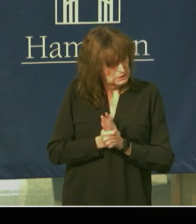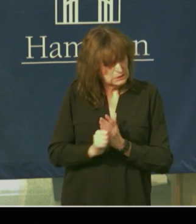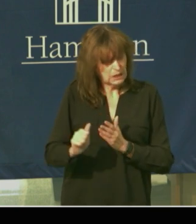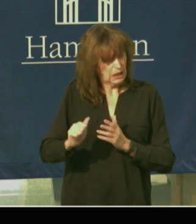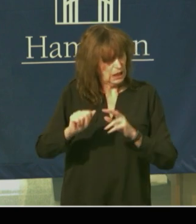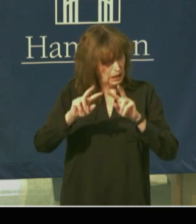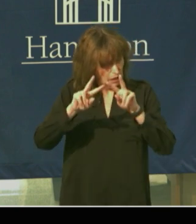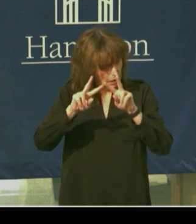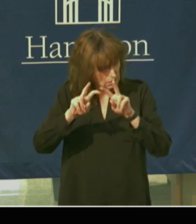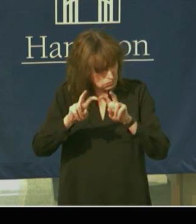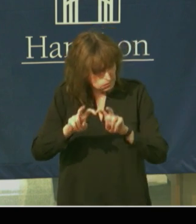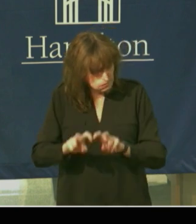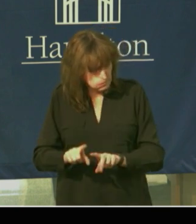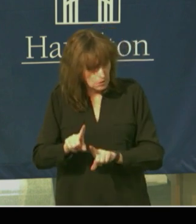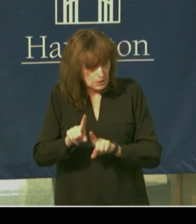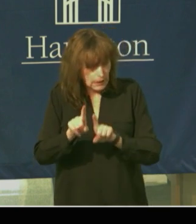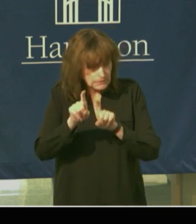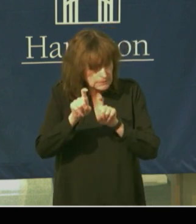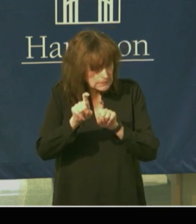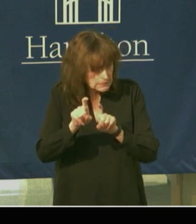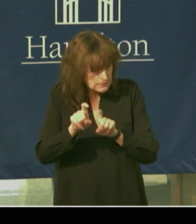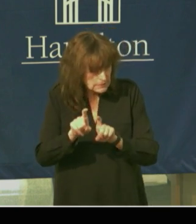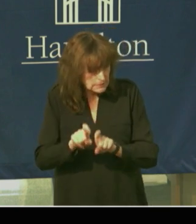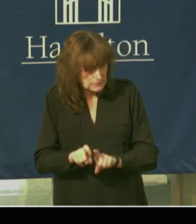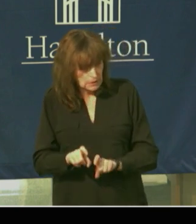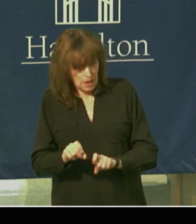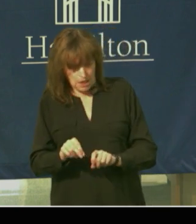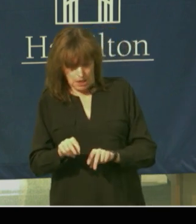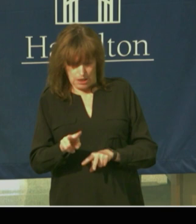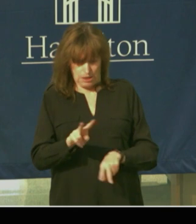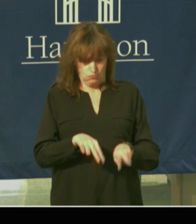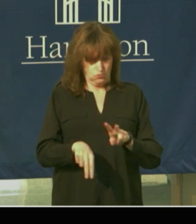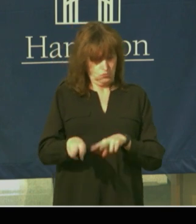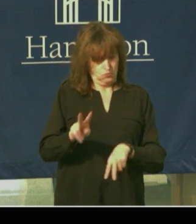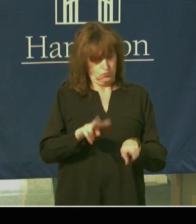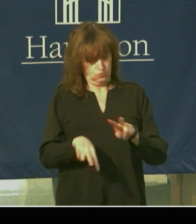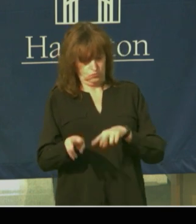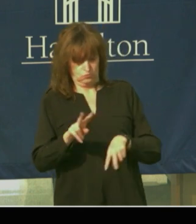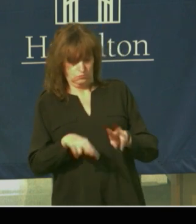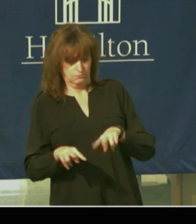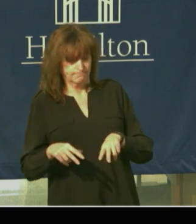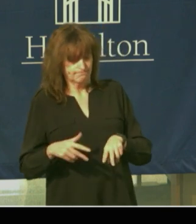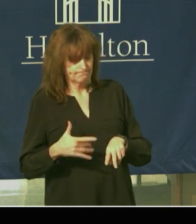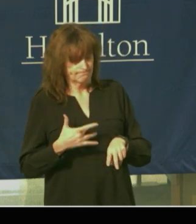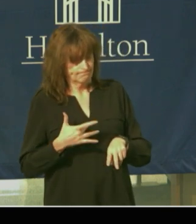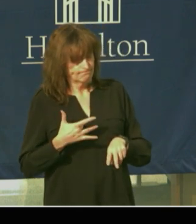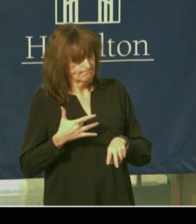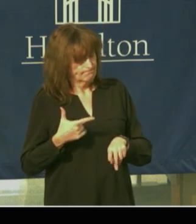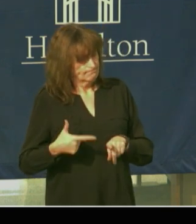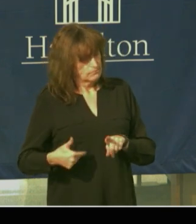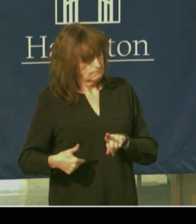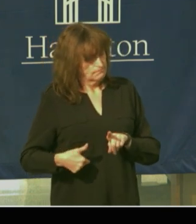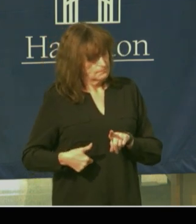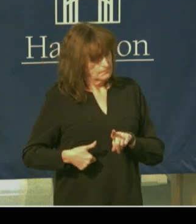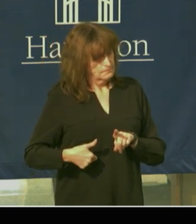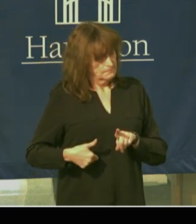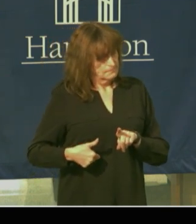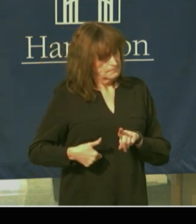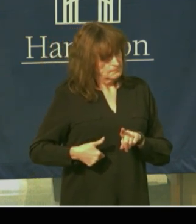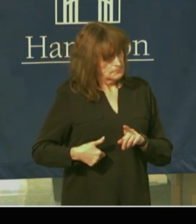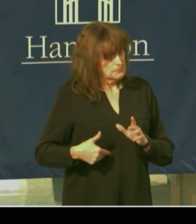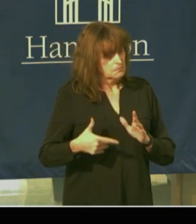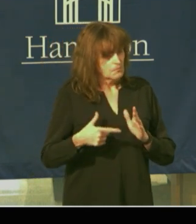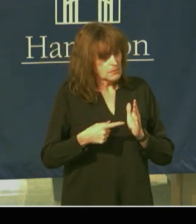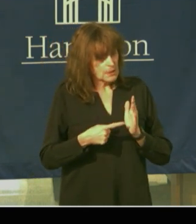they're using their clinical judgment. So in some instances, they will have a clinical hunch, if you will. Apologies to